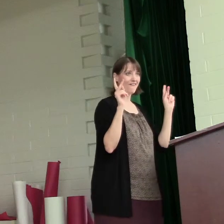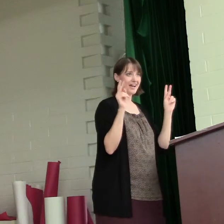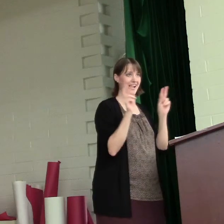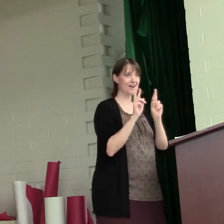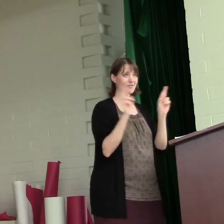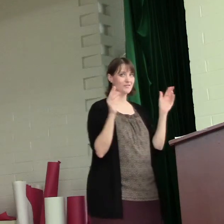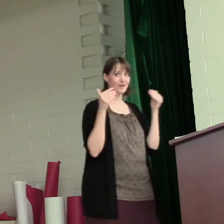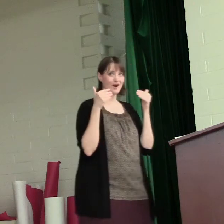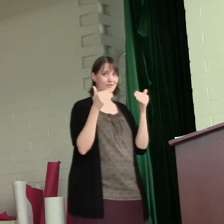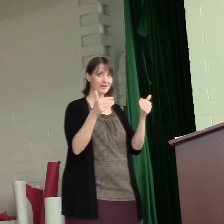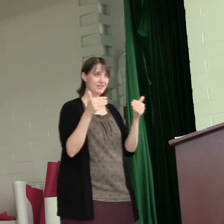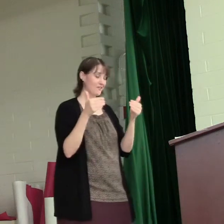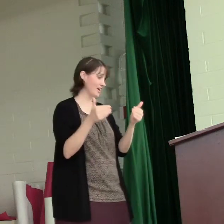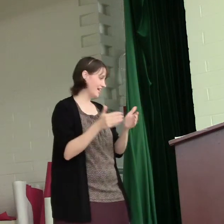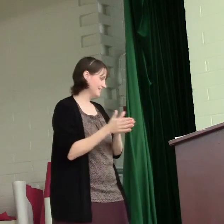Okay, are you ready to go ahead?